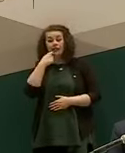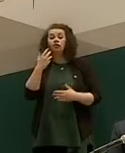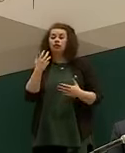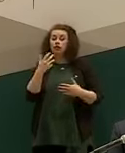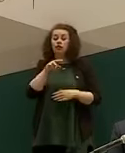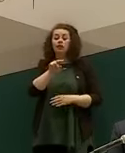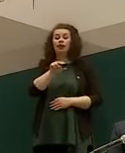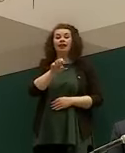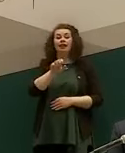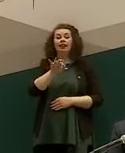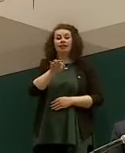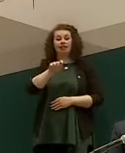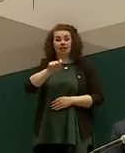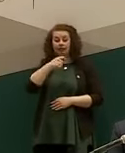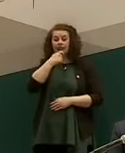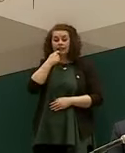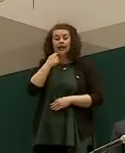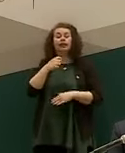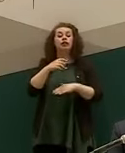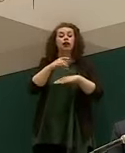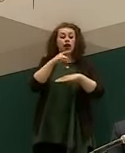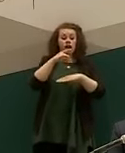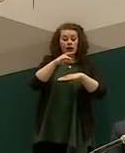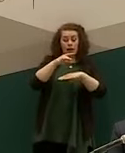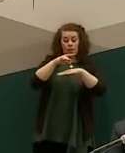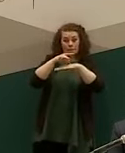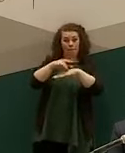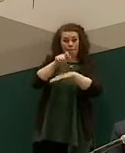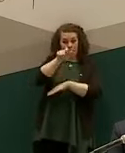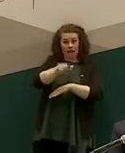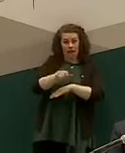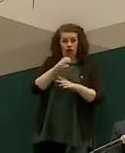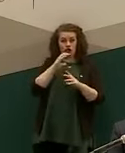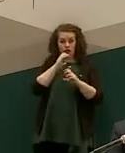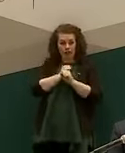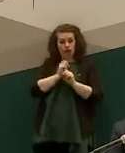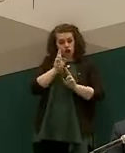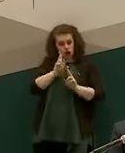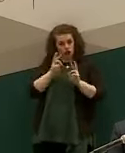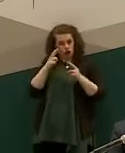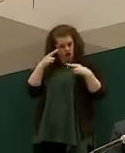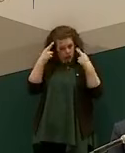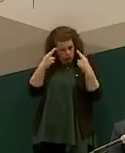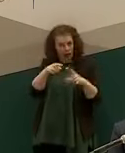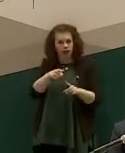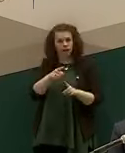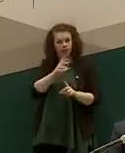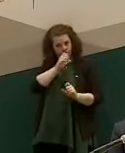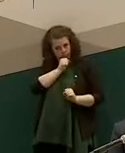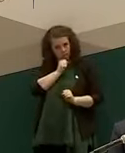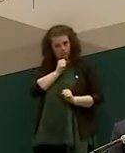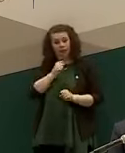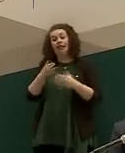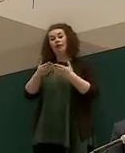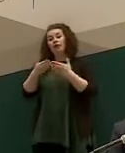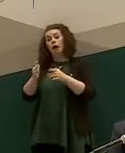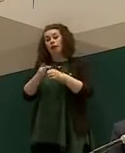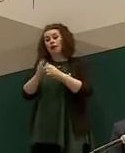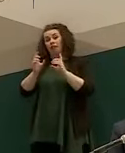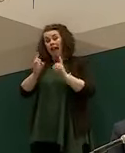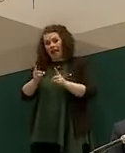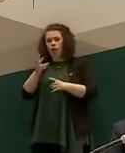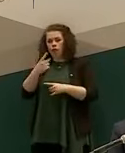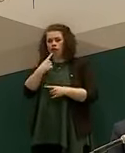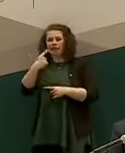NPHET that patient confidentiality in all cases should be respected, and it would be the Department of Health would provide updated information as